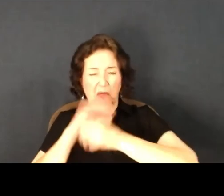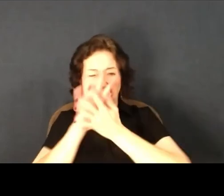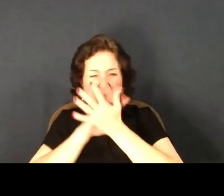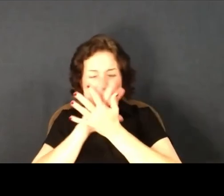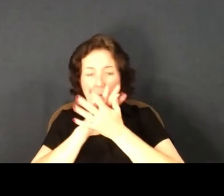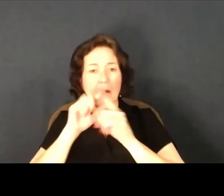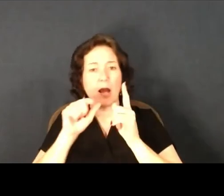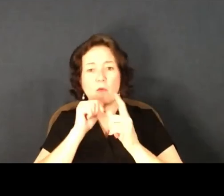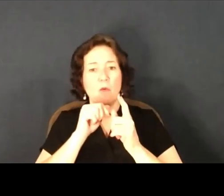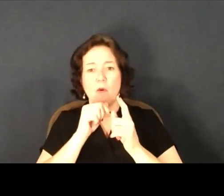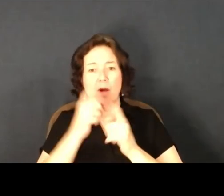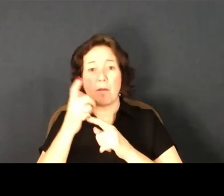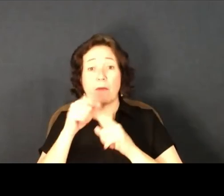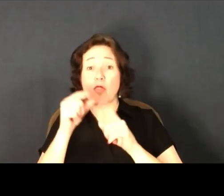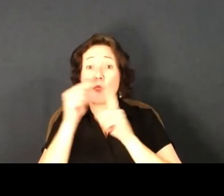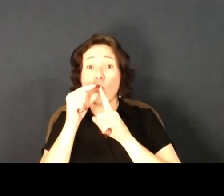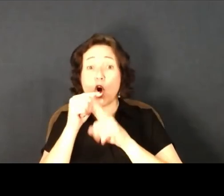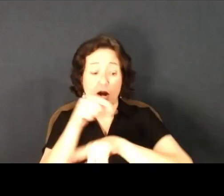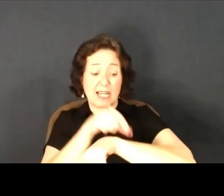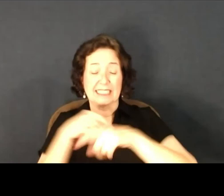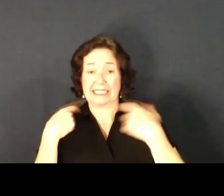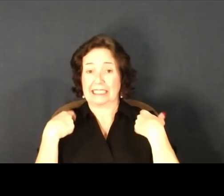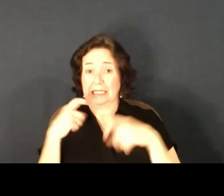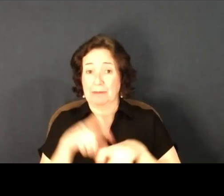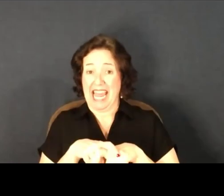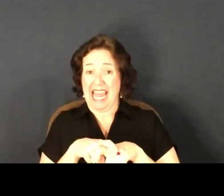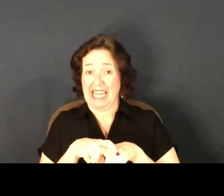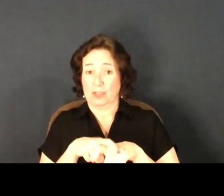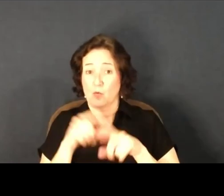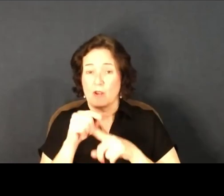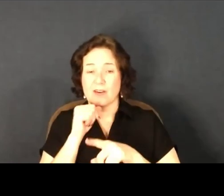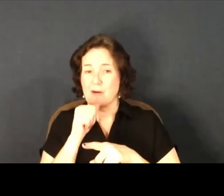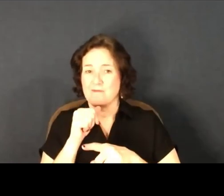Spanish word that doesn't mean wolf.